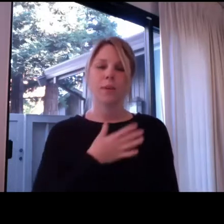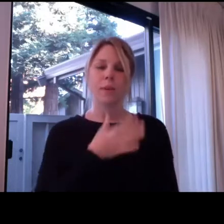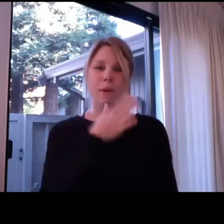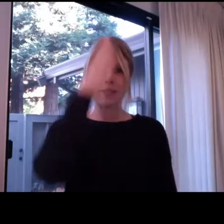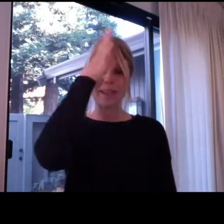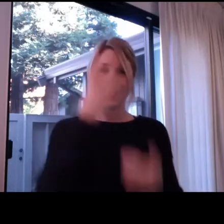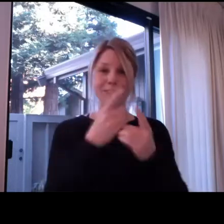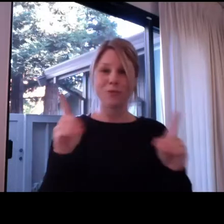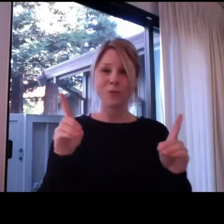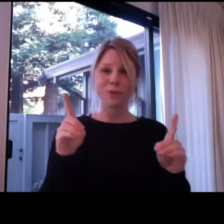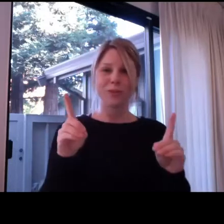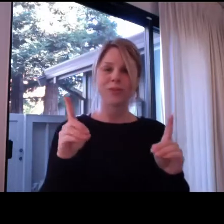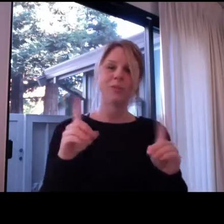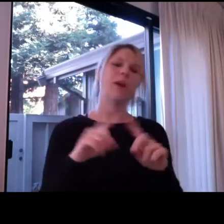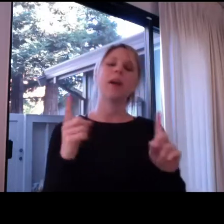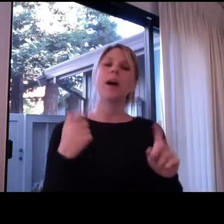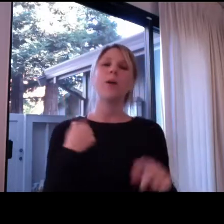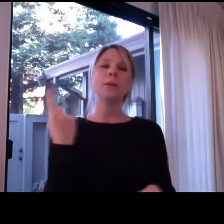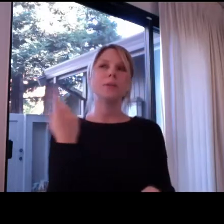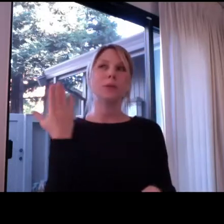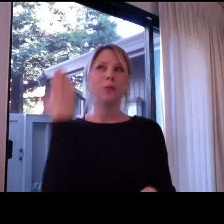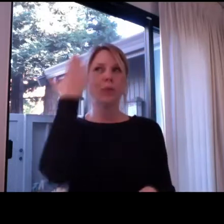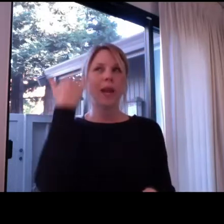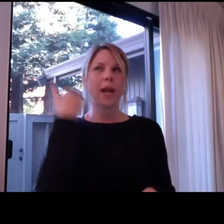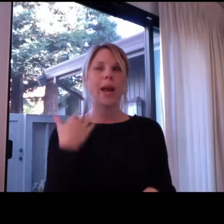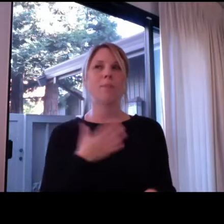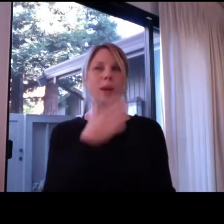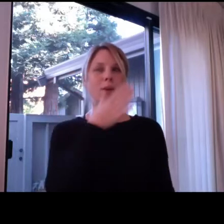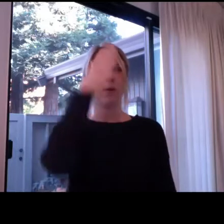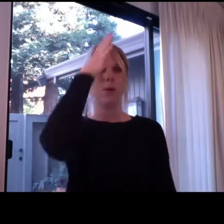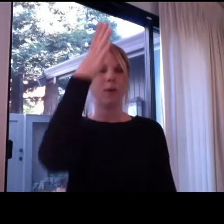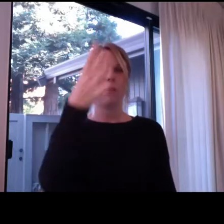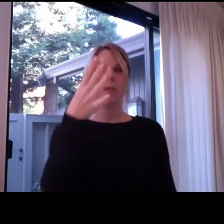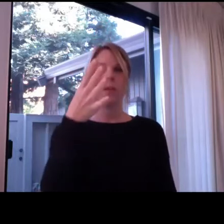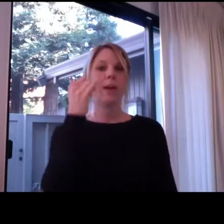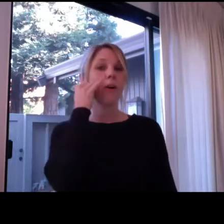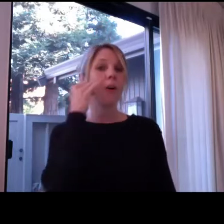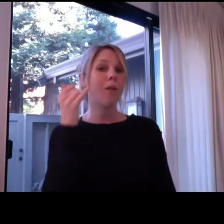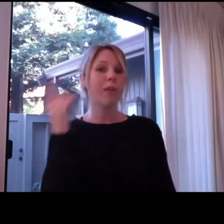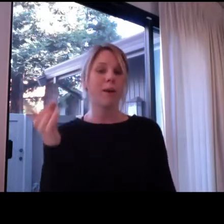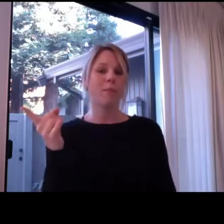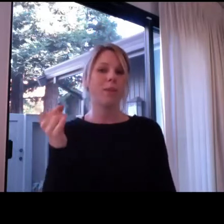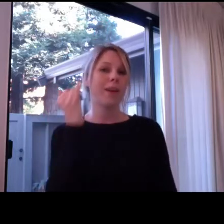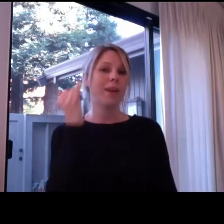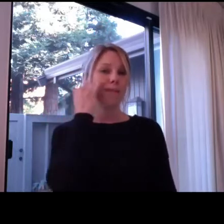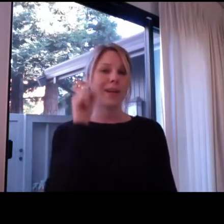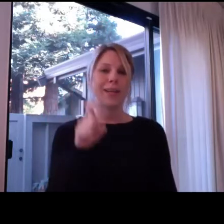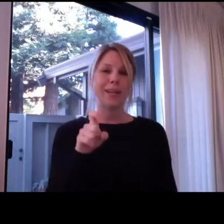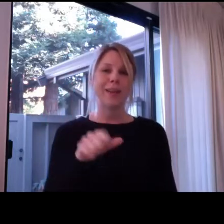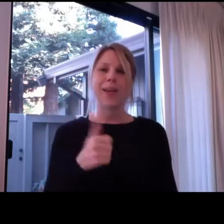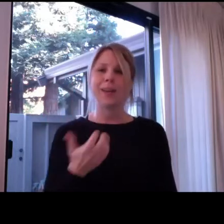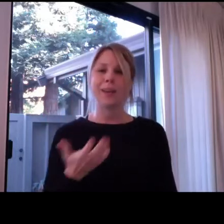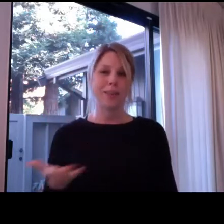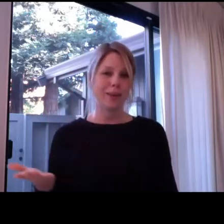And my mom and dad, they divorced, but I always knew that I had my grandma and grandpa. I could call them if I